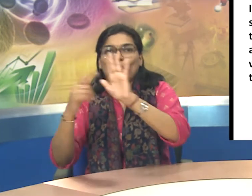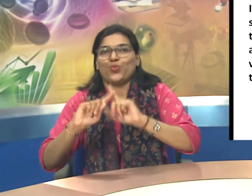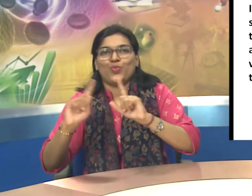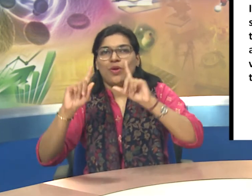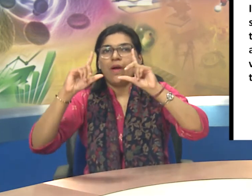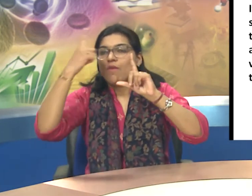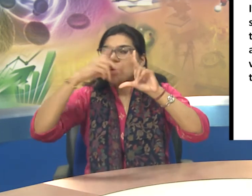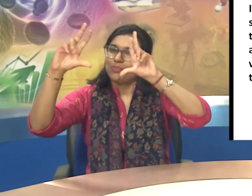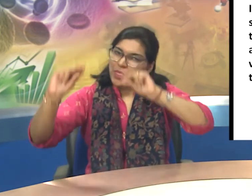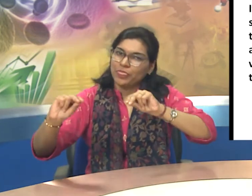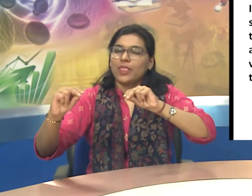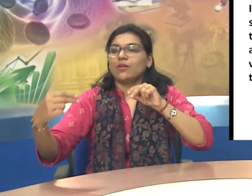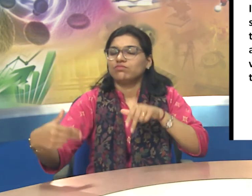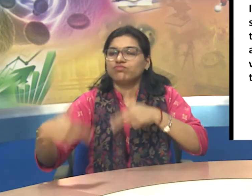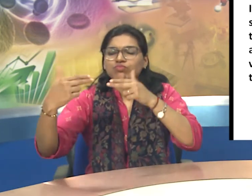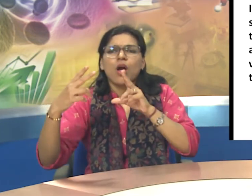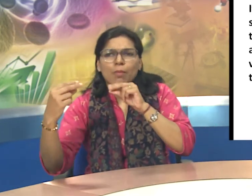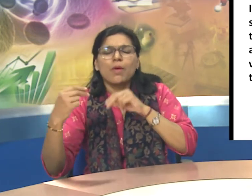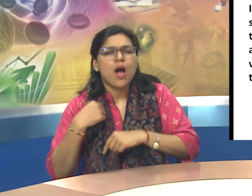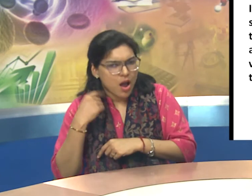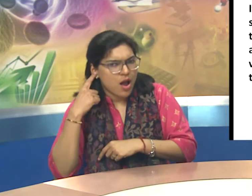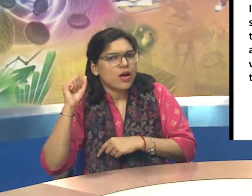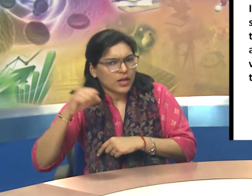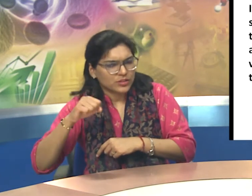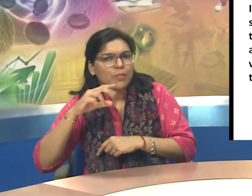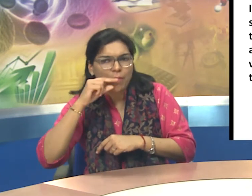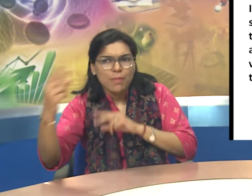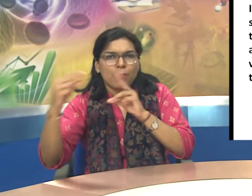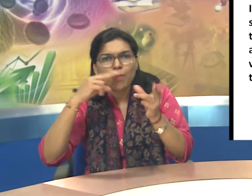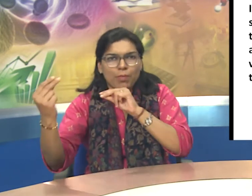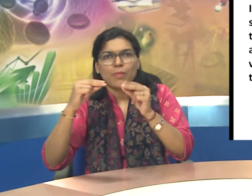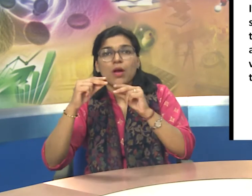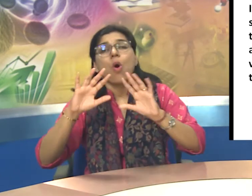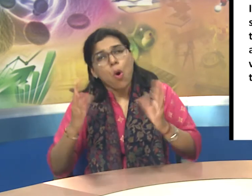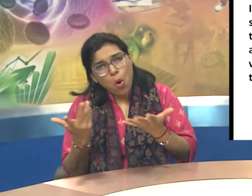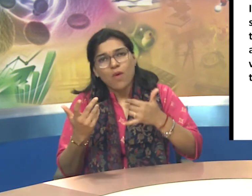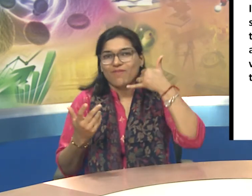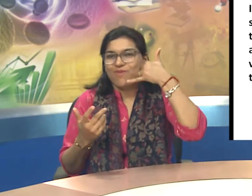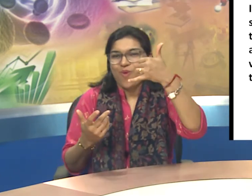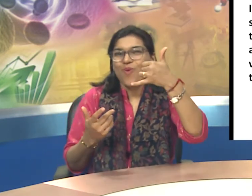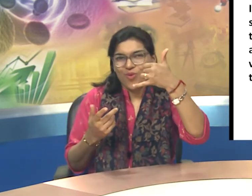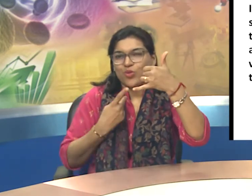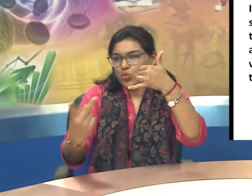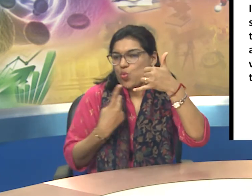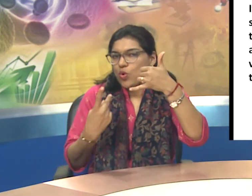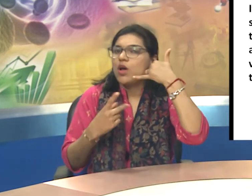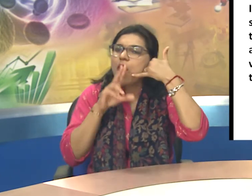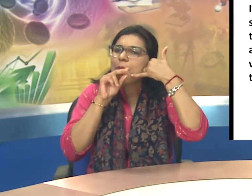sitting at different places. People may listen to the voice